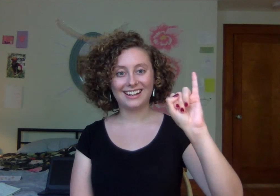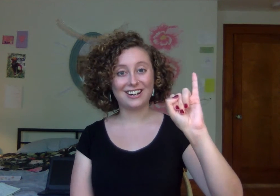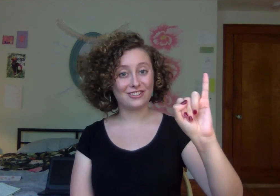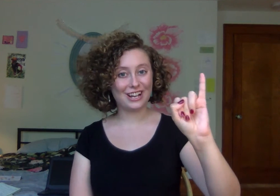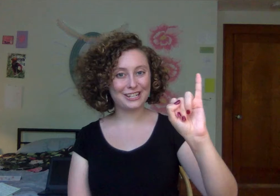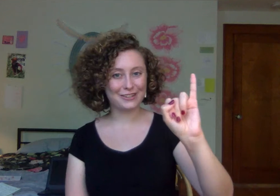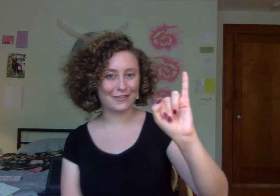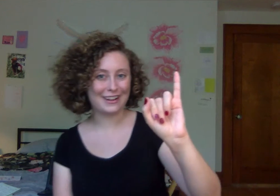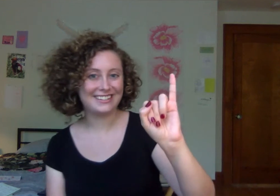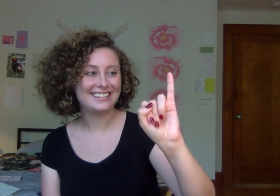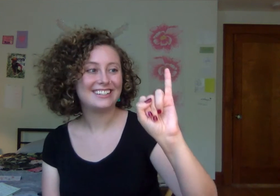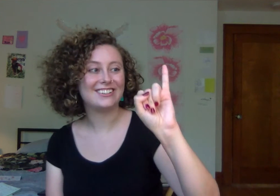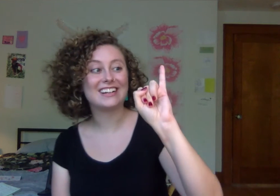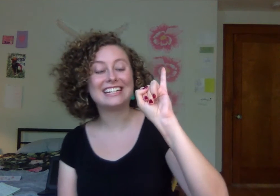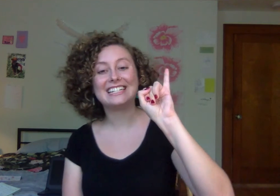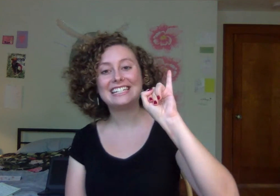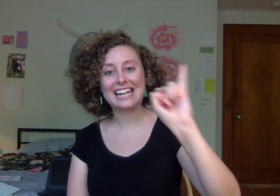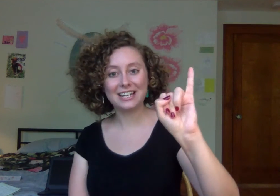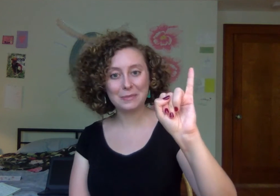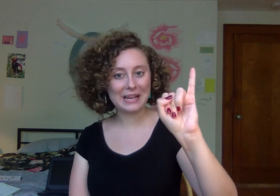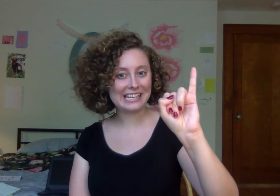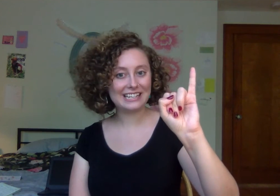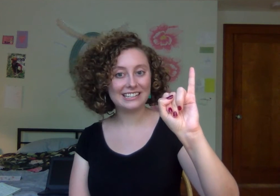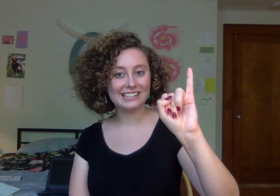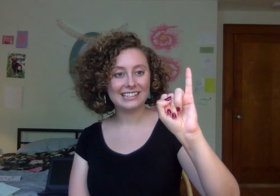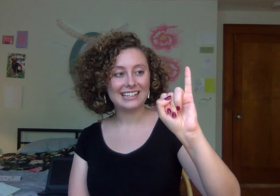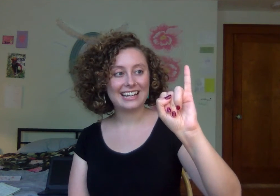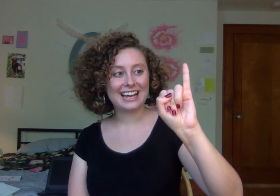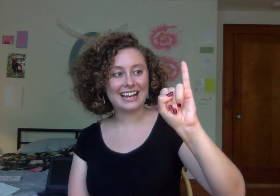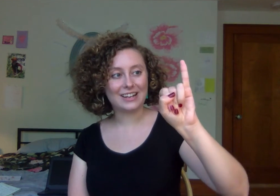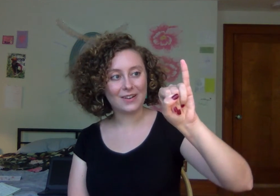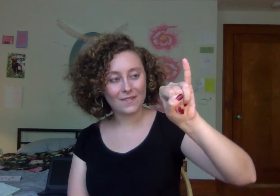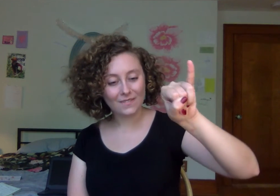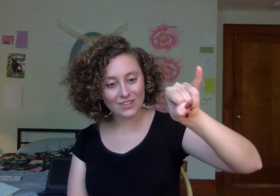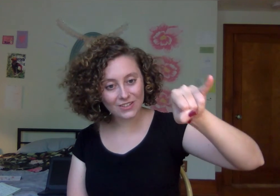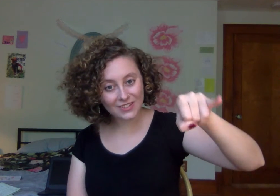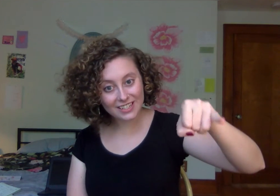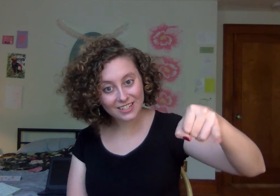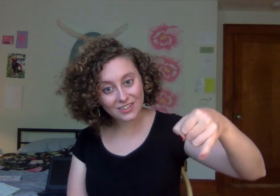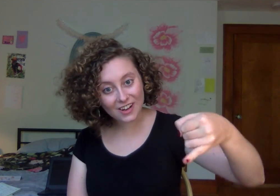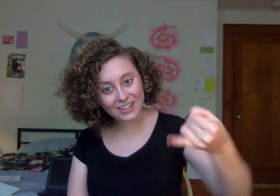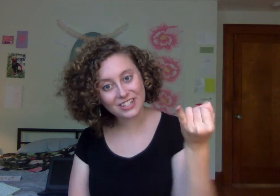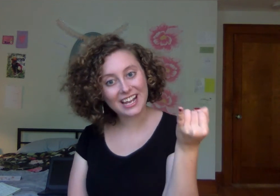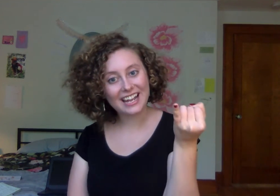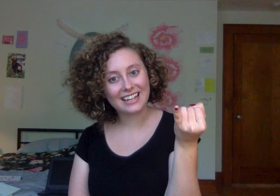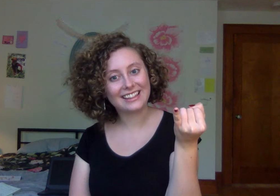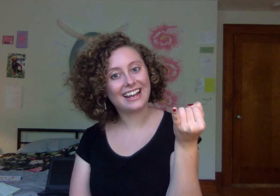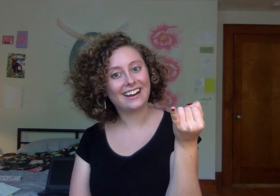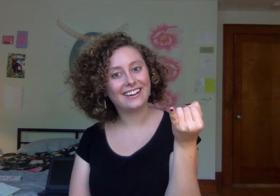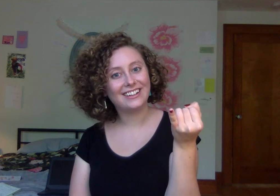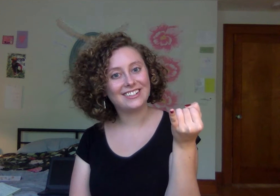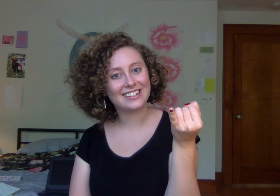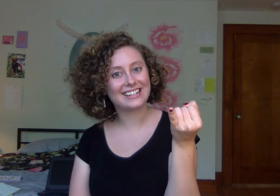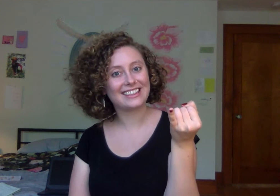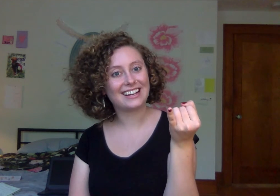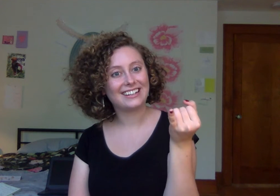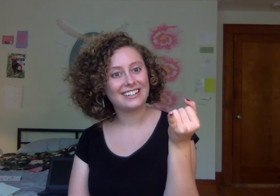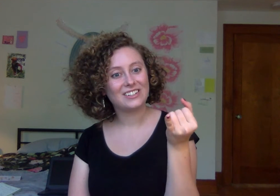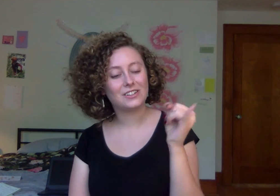now J is fun. You're going to take your pinky and use it to draw a J in the air, just like that. So your